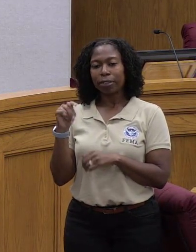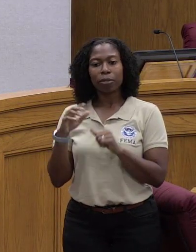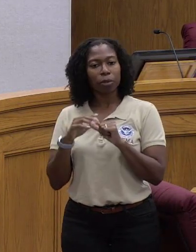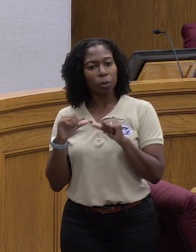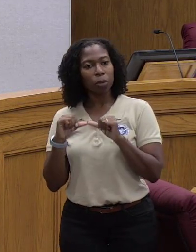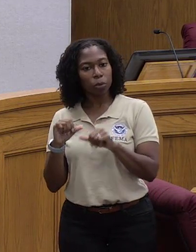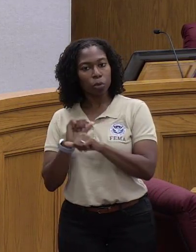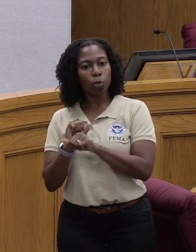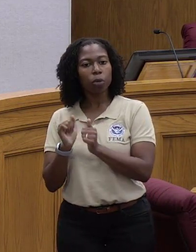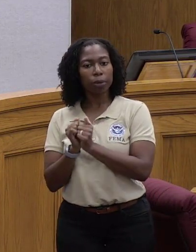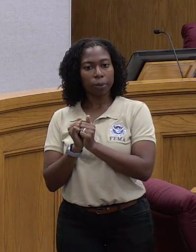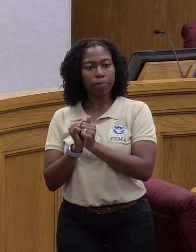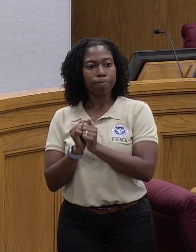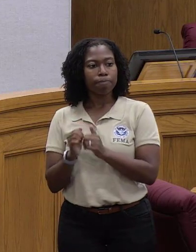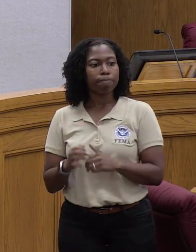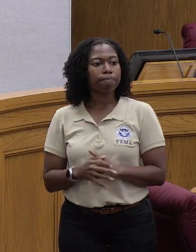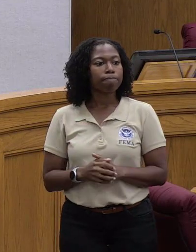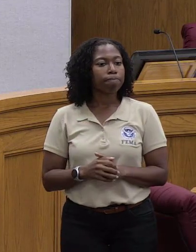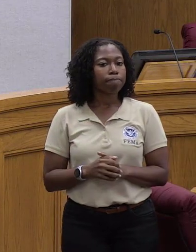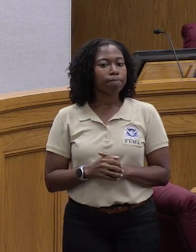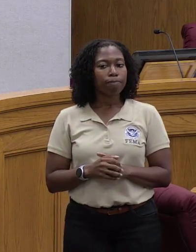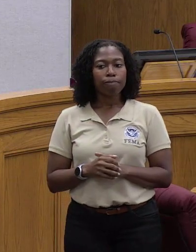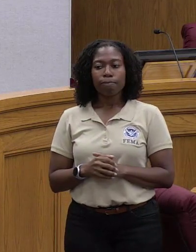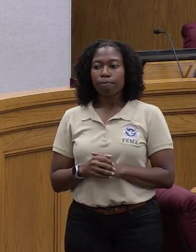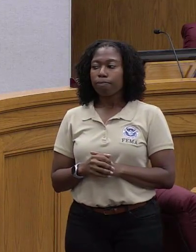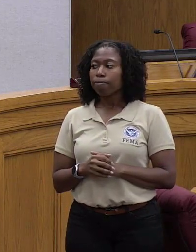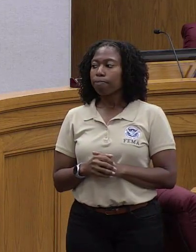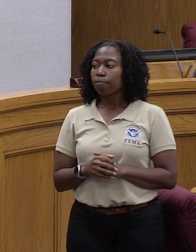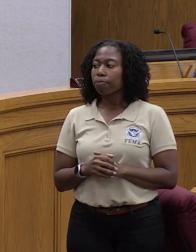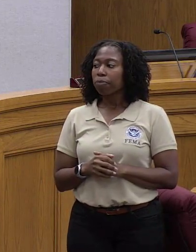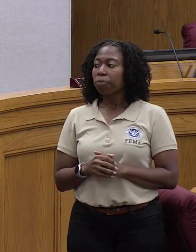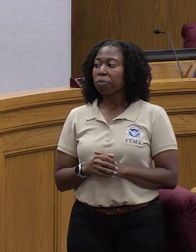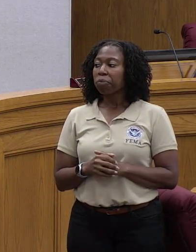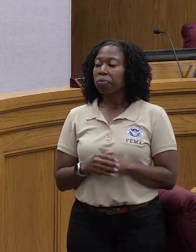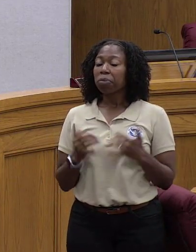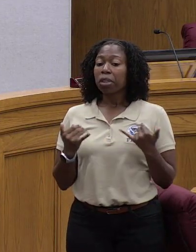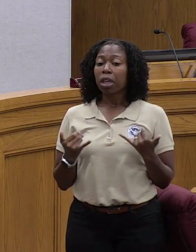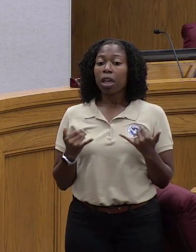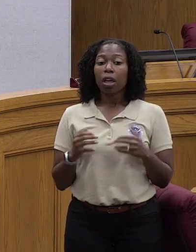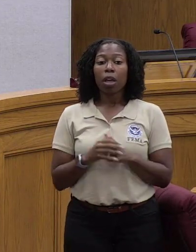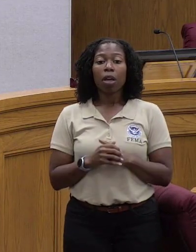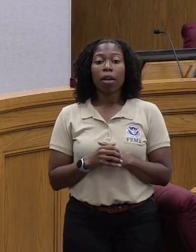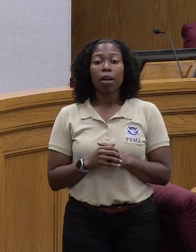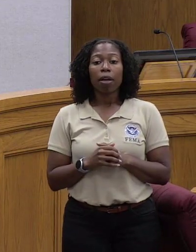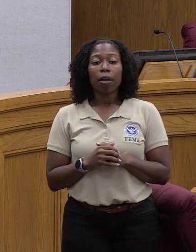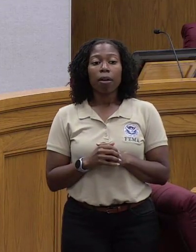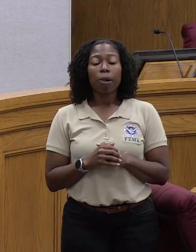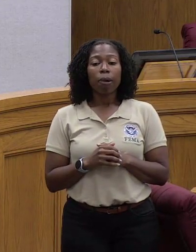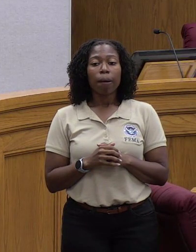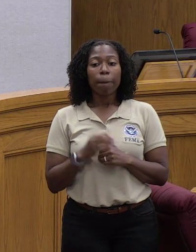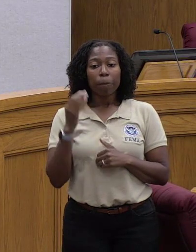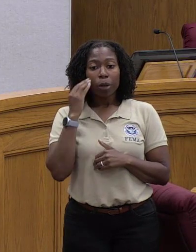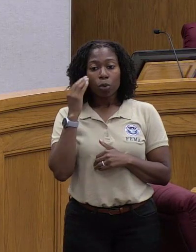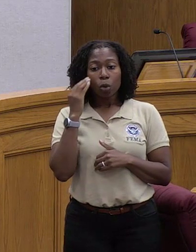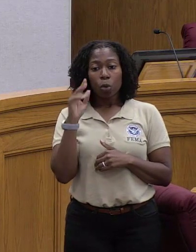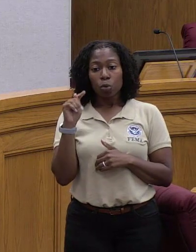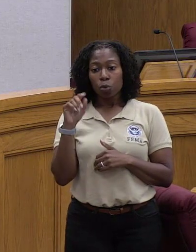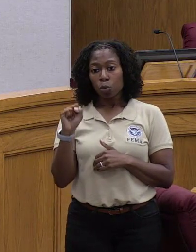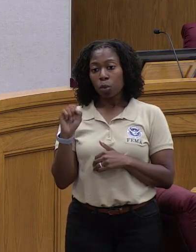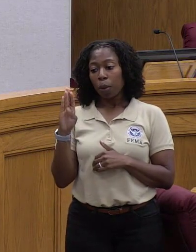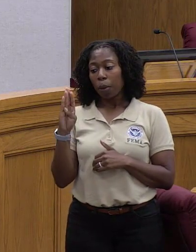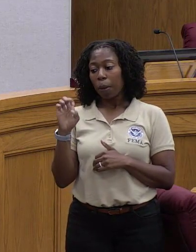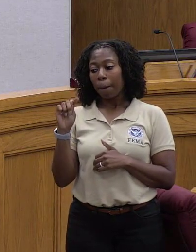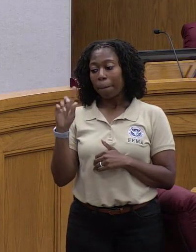efforts continue. So before I conclude, I want to acknowledge that Tropical Storm Beta is on our